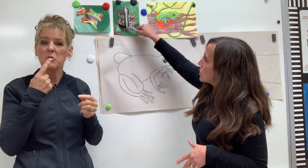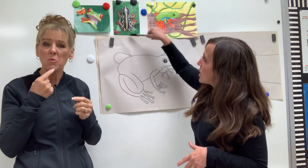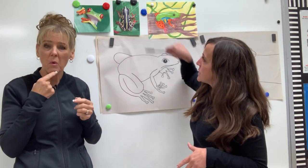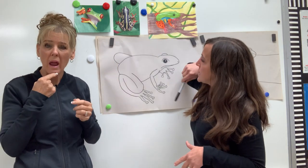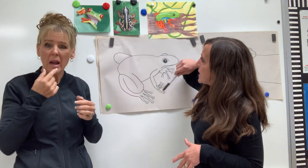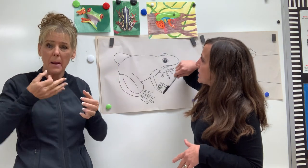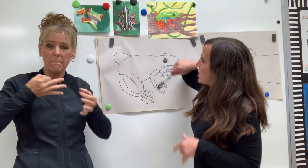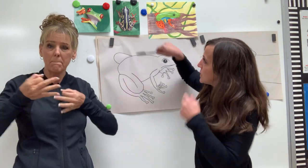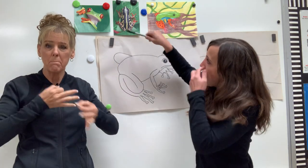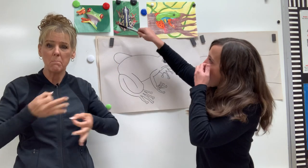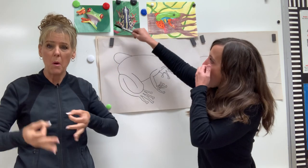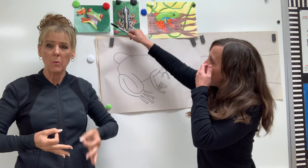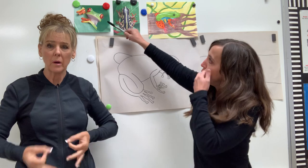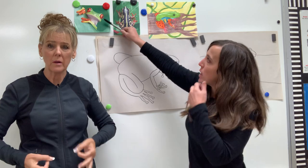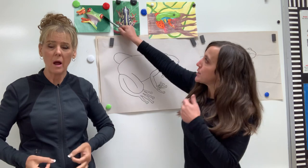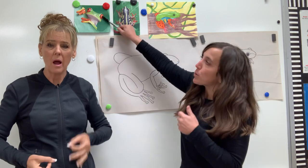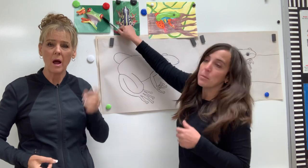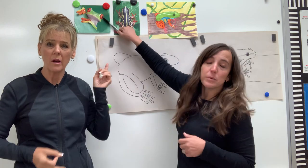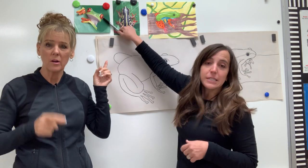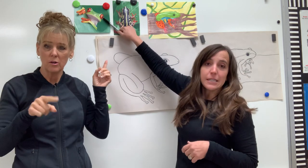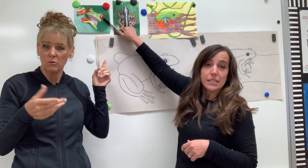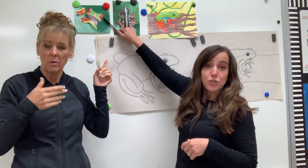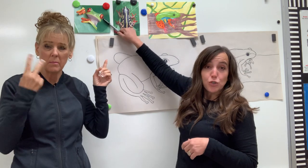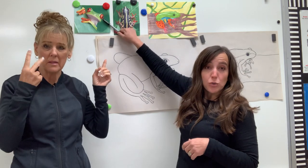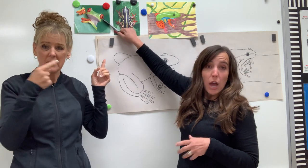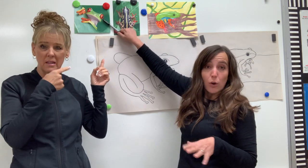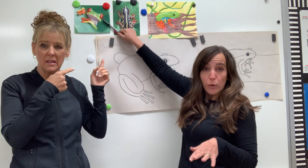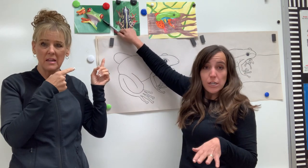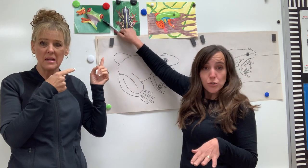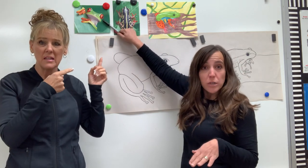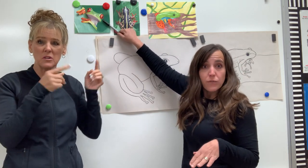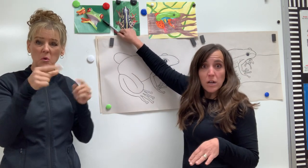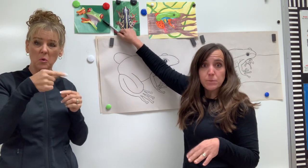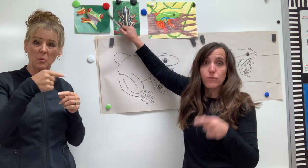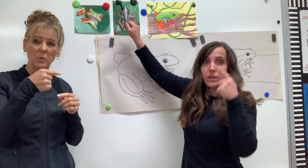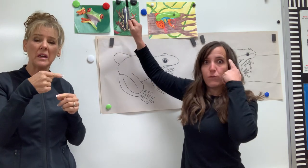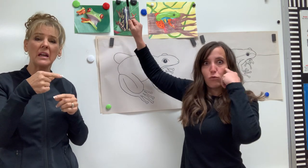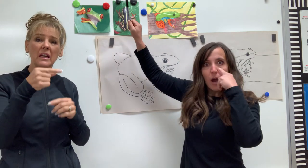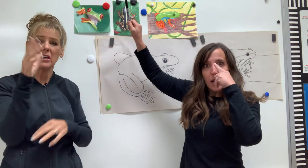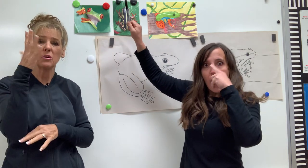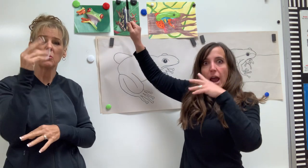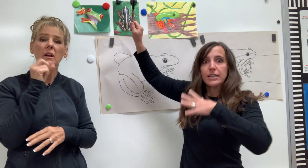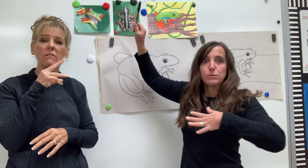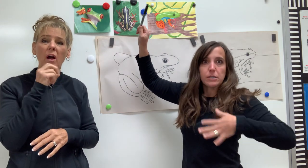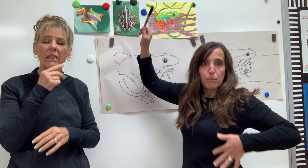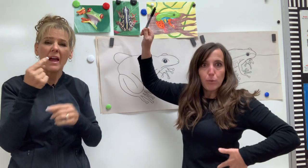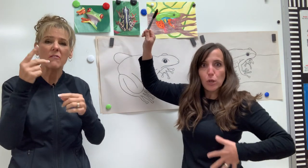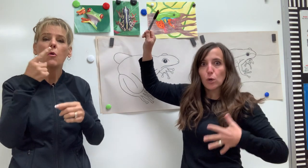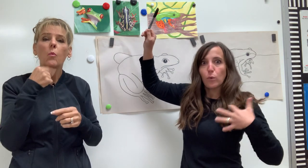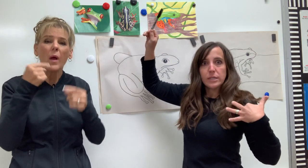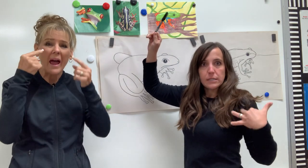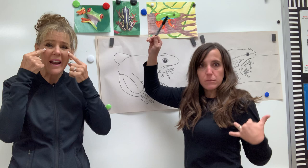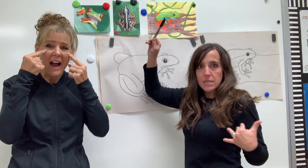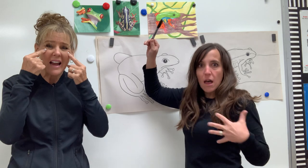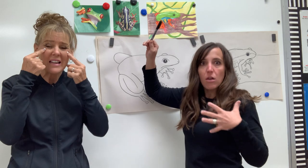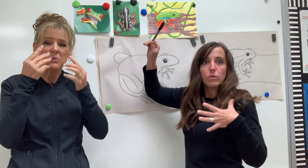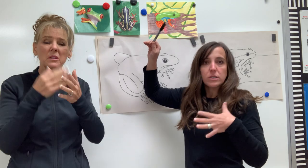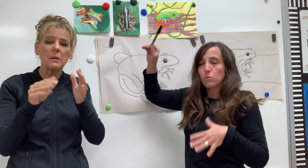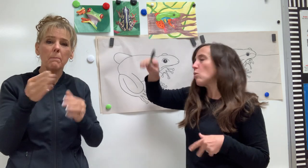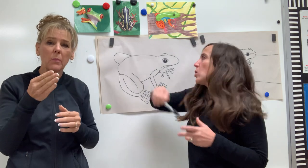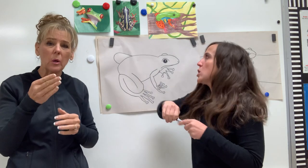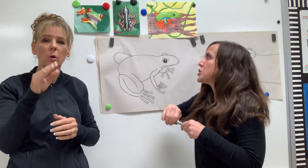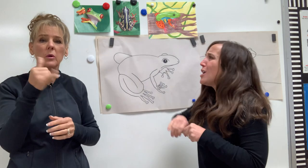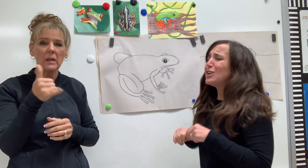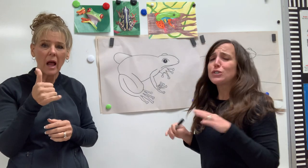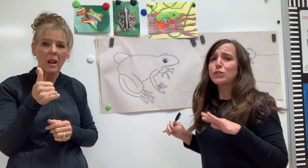and polka dot details. You guys have probably seen these green tree frogs before. They have red eyes with some blue and some yellow